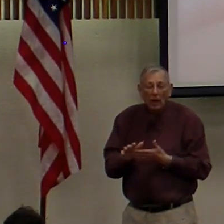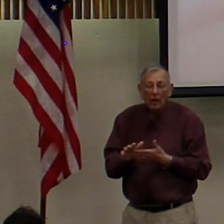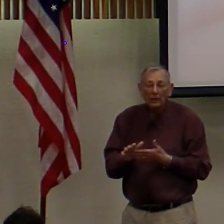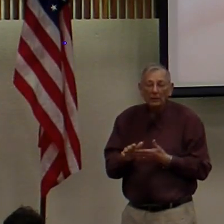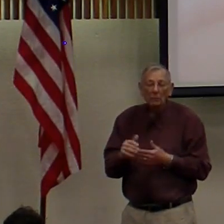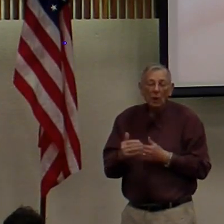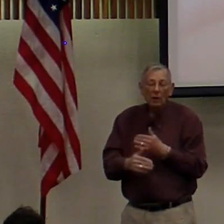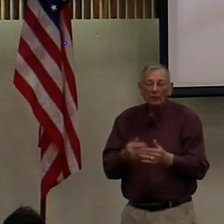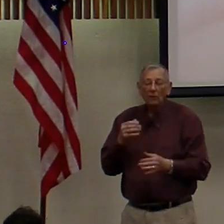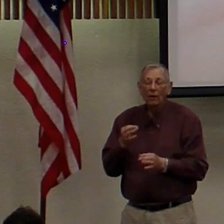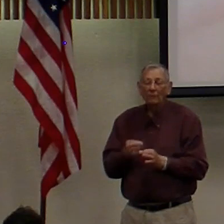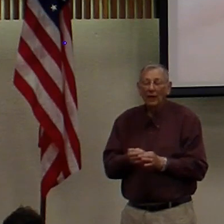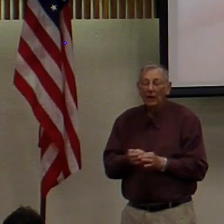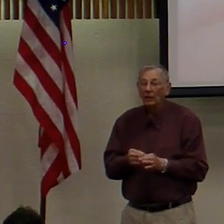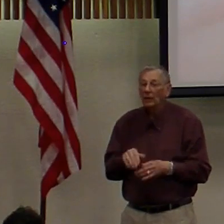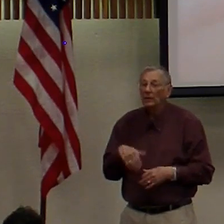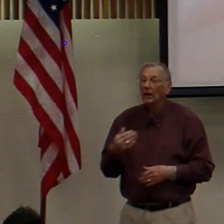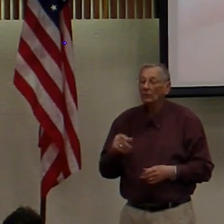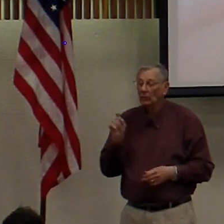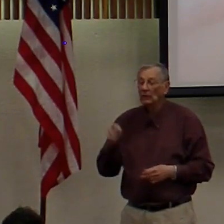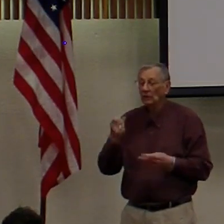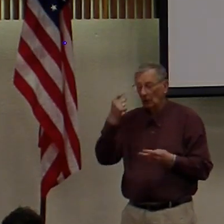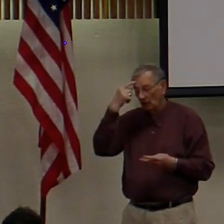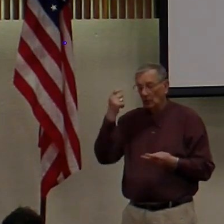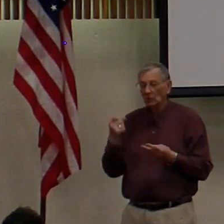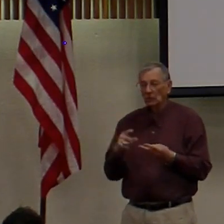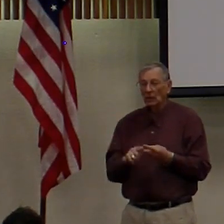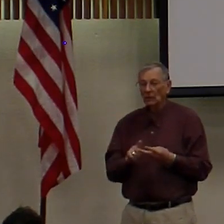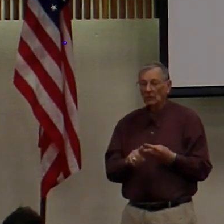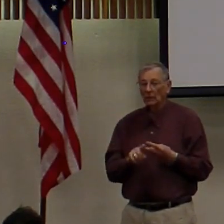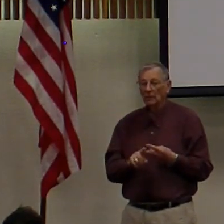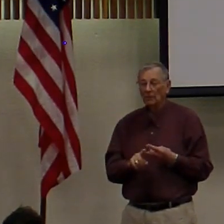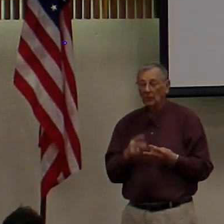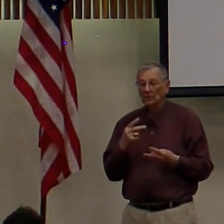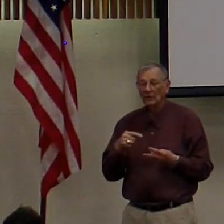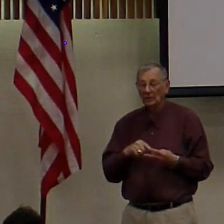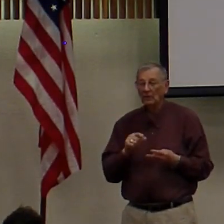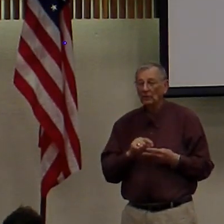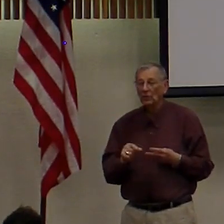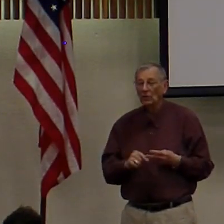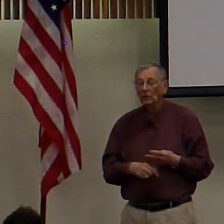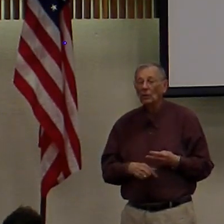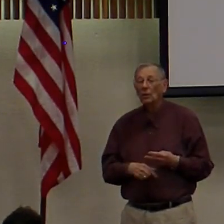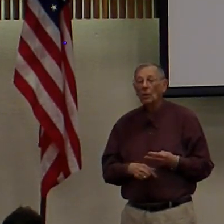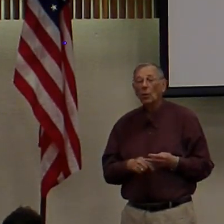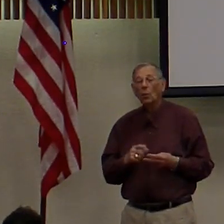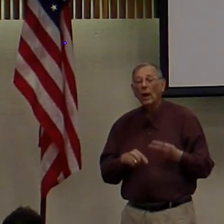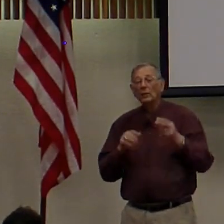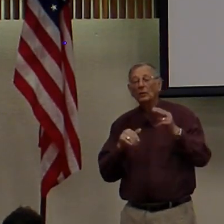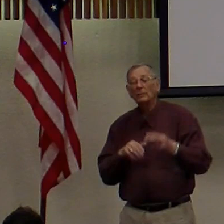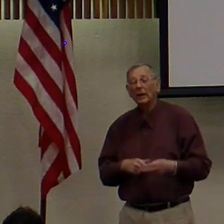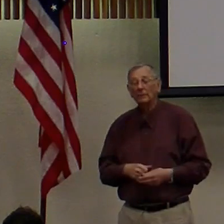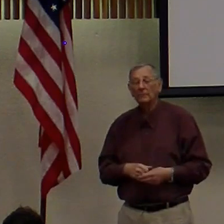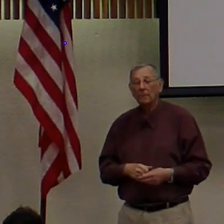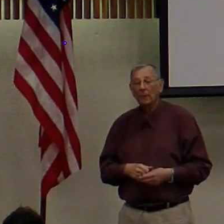faith. The next thing that we need to understand, and we see that in this text, is what to expect. We need to know what to